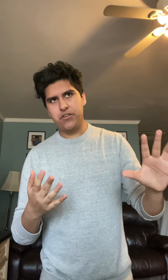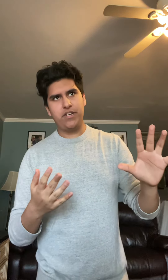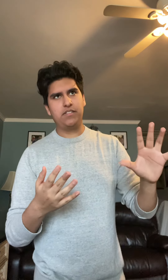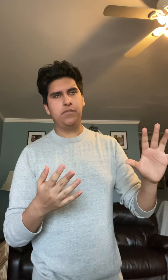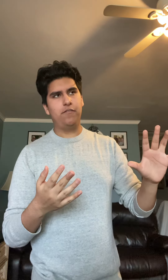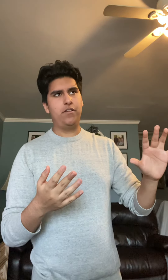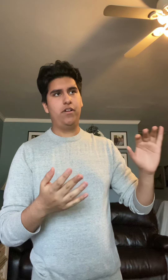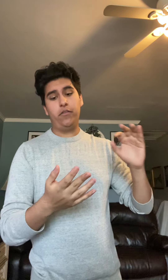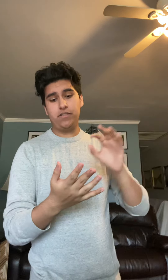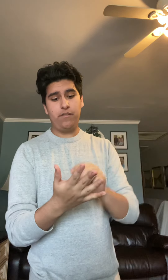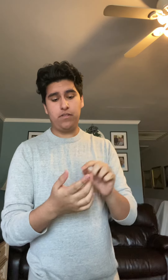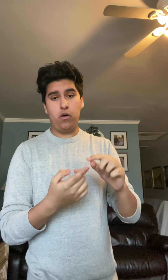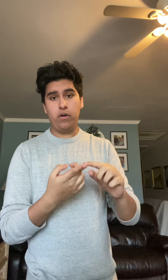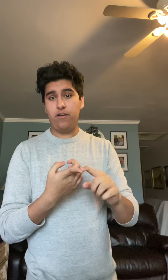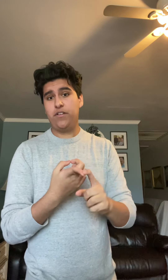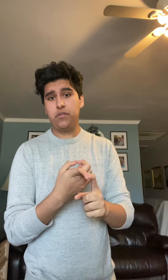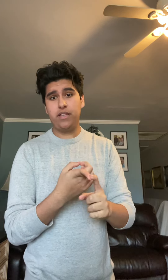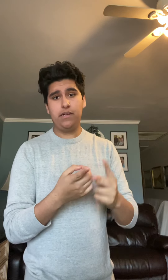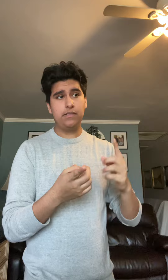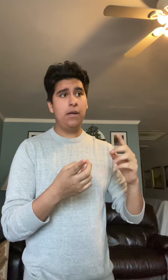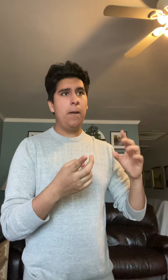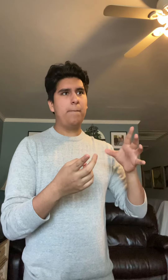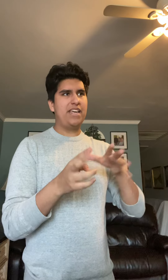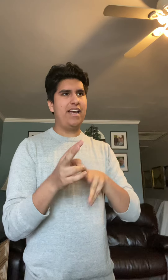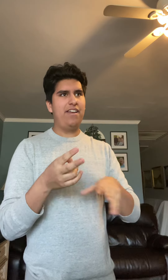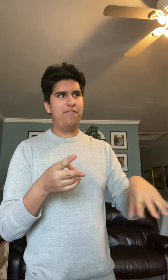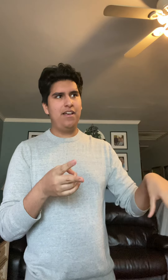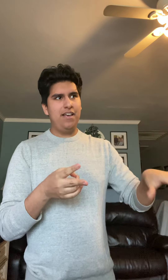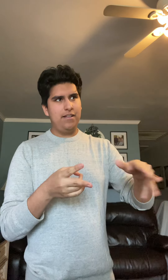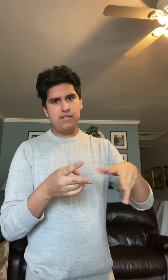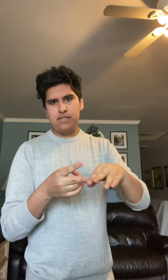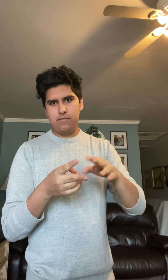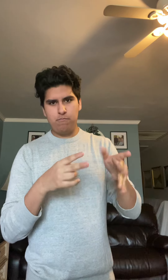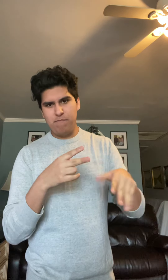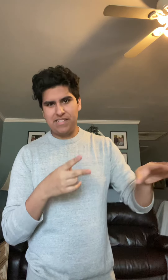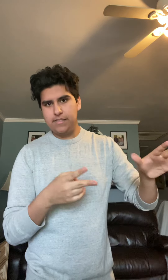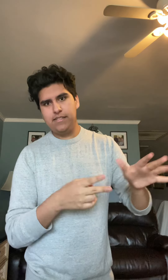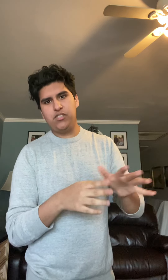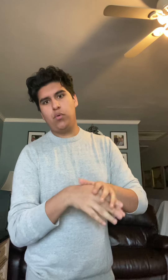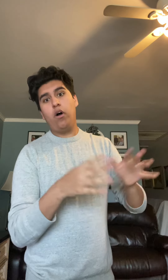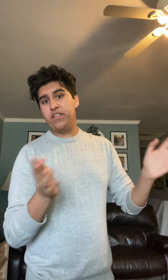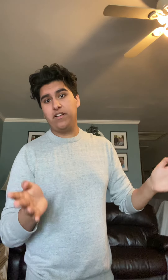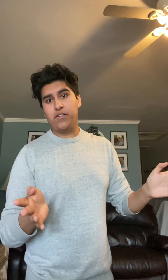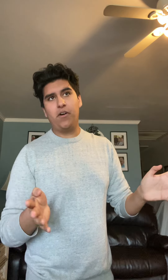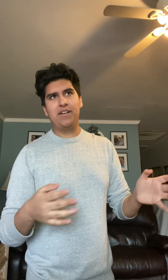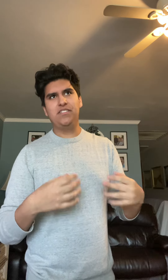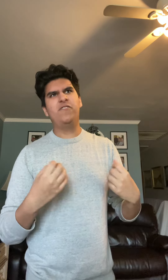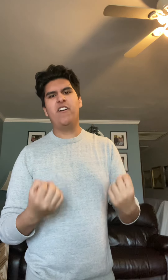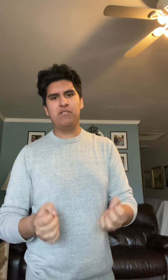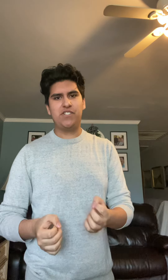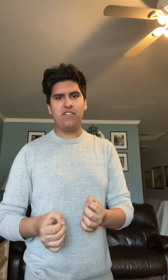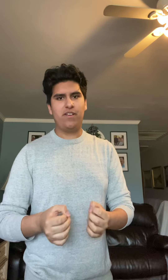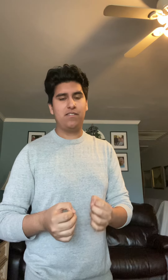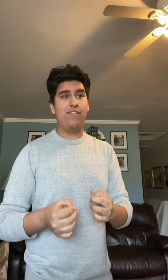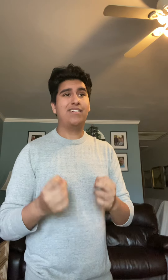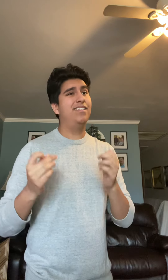interjects himself into. Not only does he have his own individual tales, but he kind of mixes into all the tales that are out because he's very mischievous. In fact, a lot